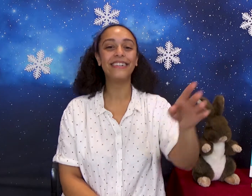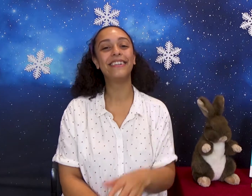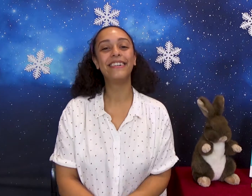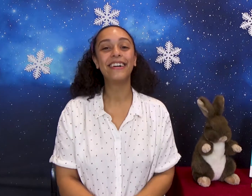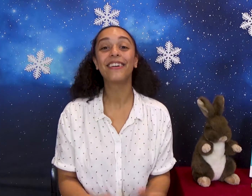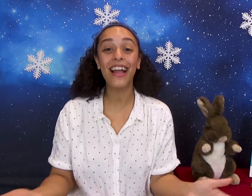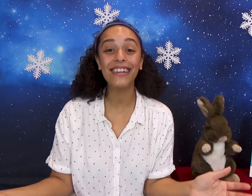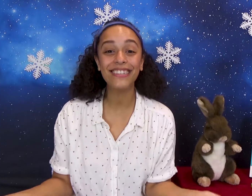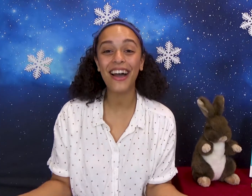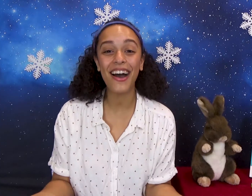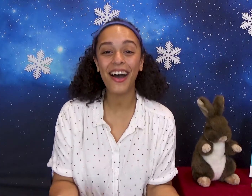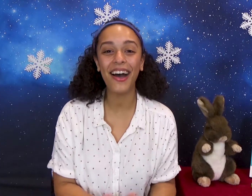Great job.